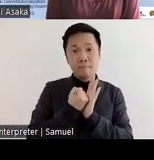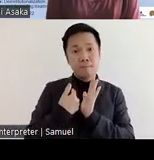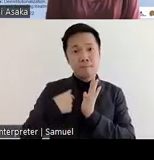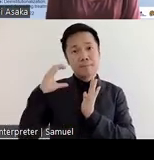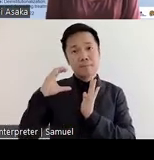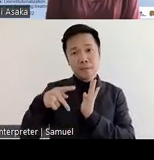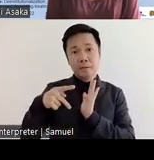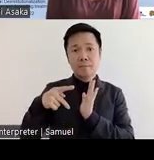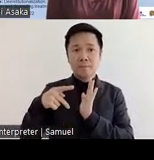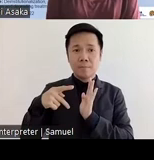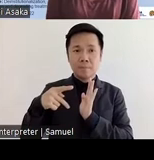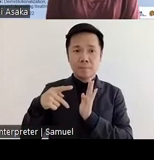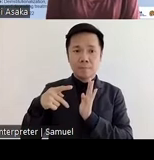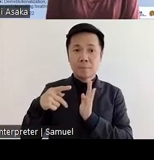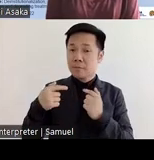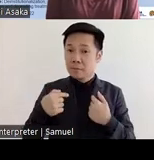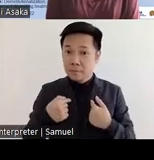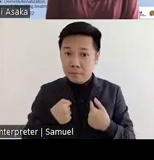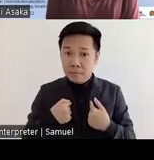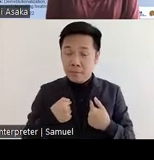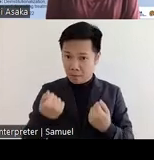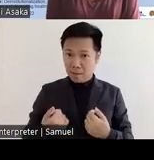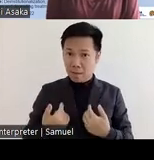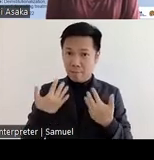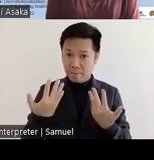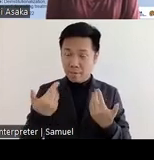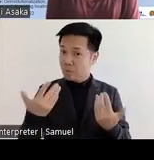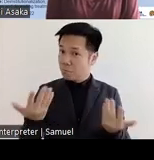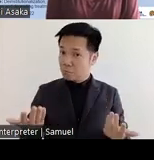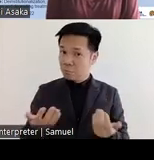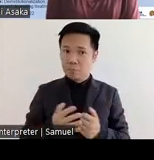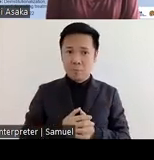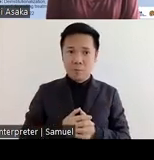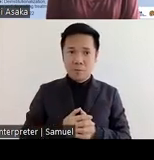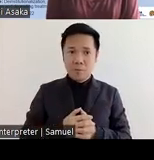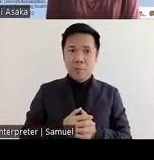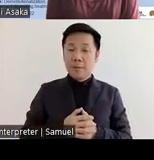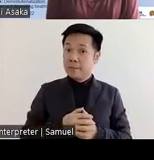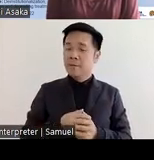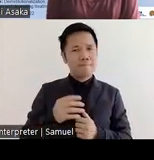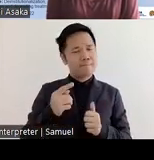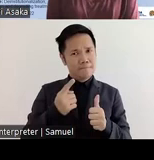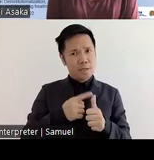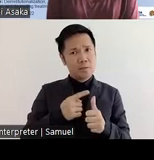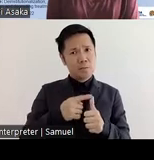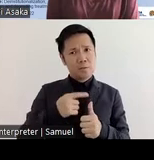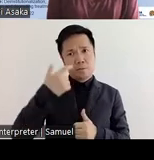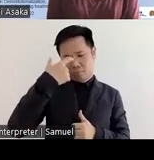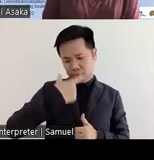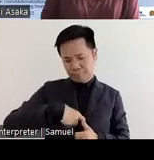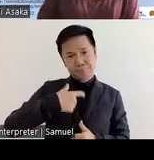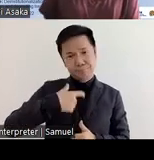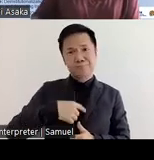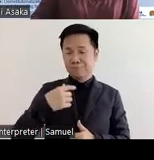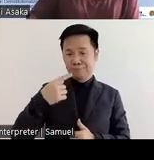should not exist in this modern society. We believe that this recognition should be the starting point of our whole movement,